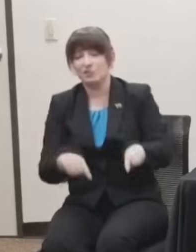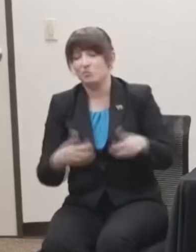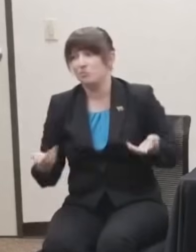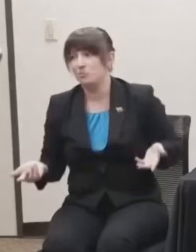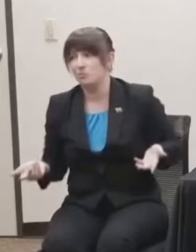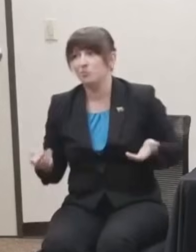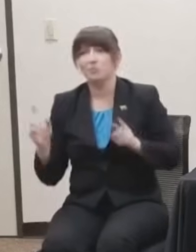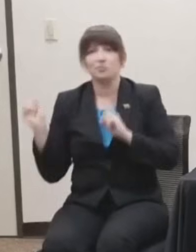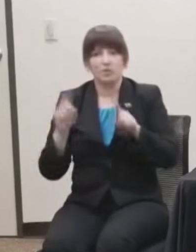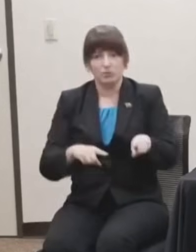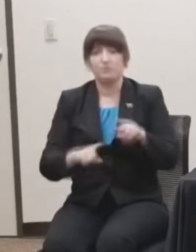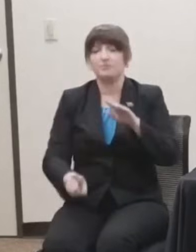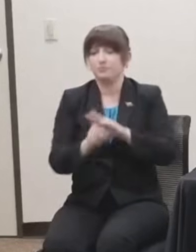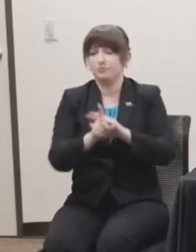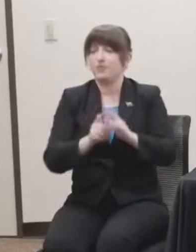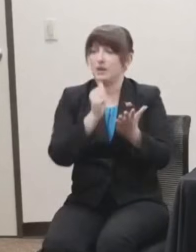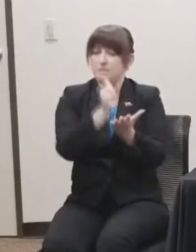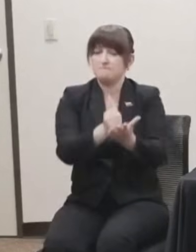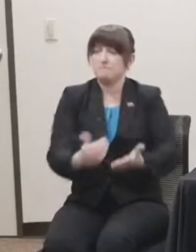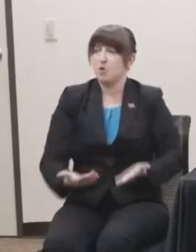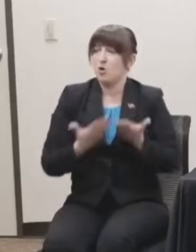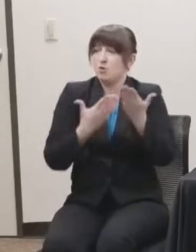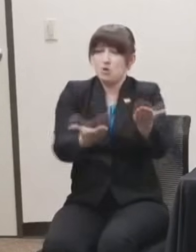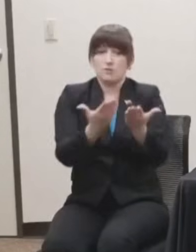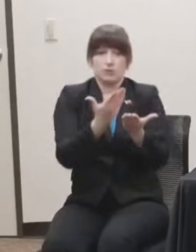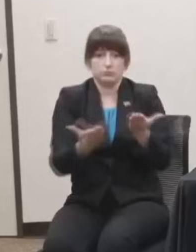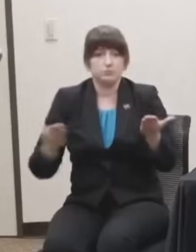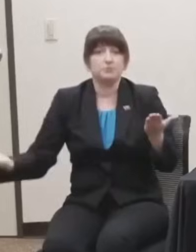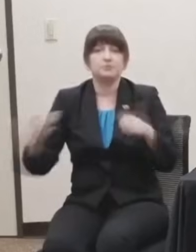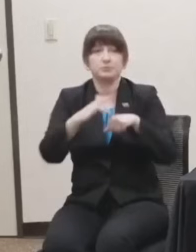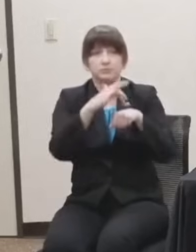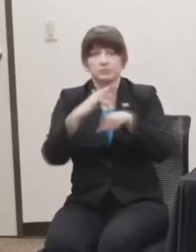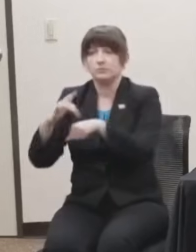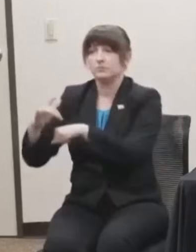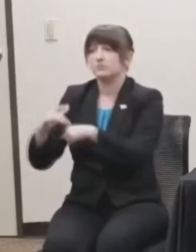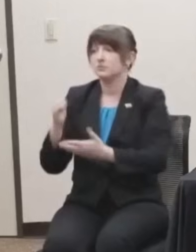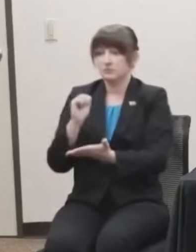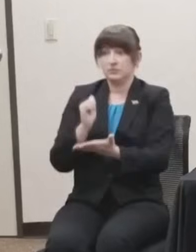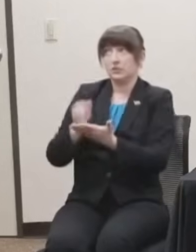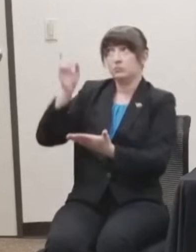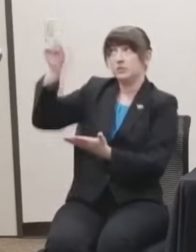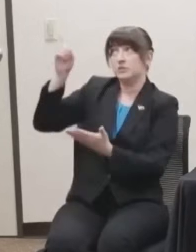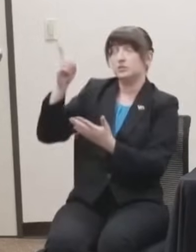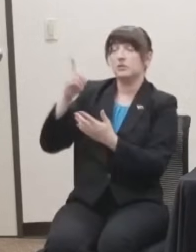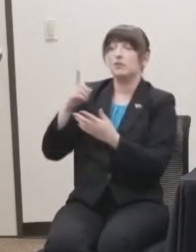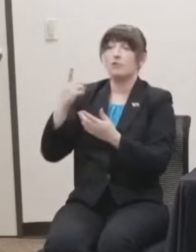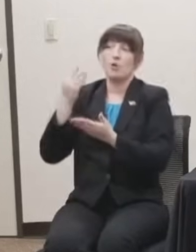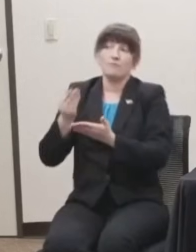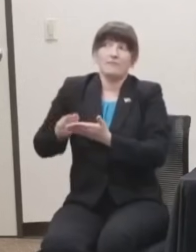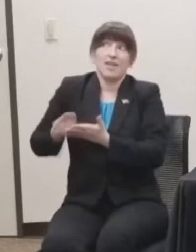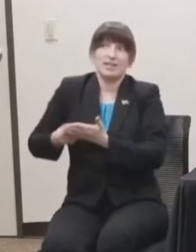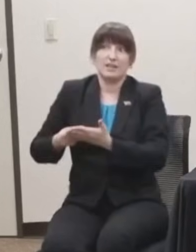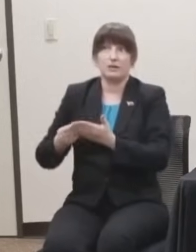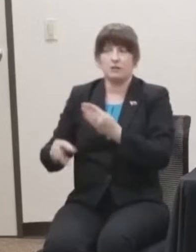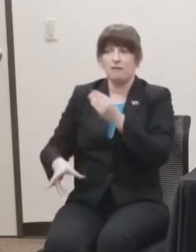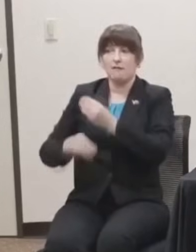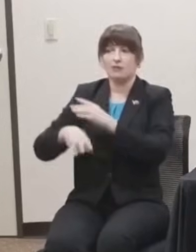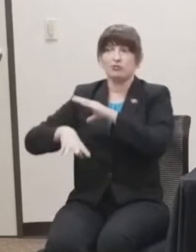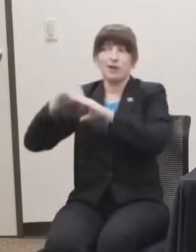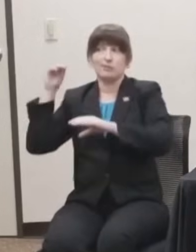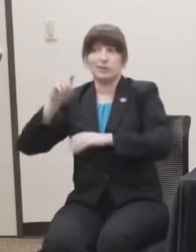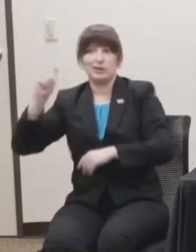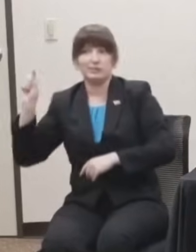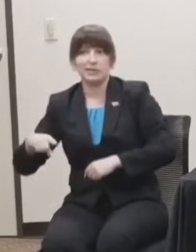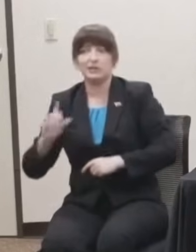They offer assets and resources. This helps with funding and additional resources and bringing in from out of state. But our local